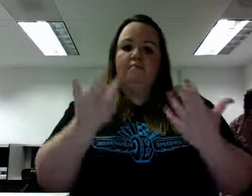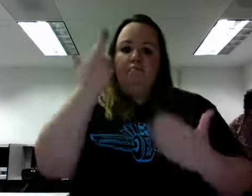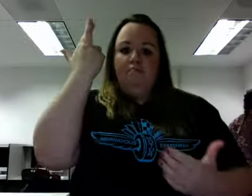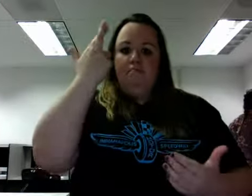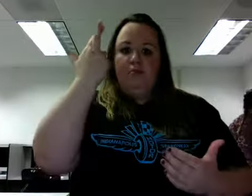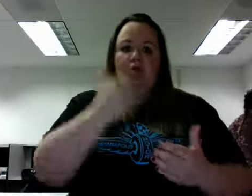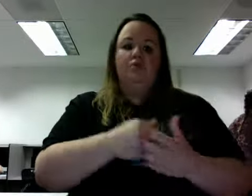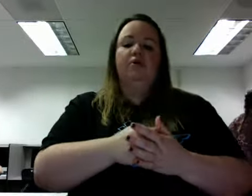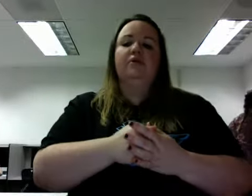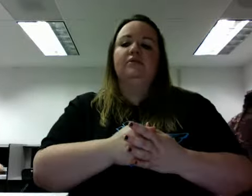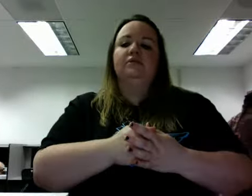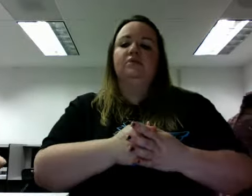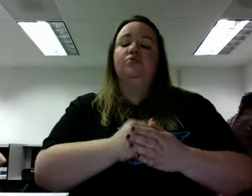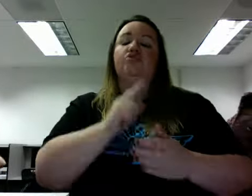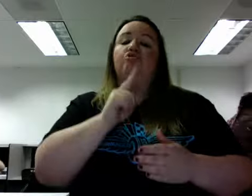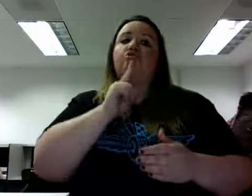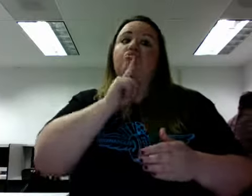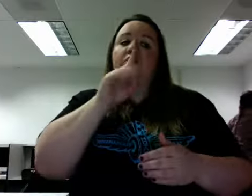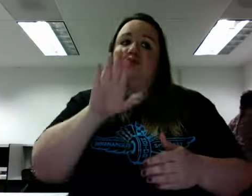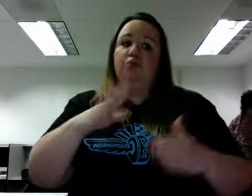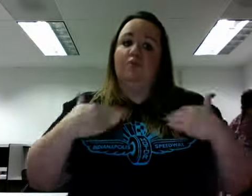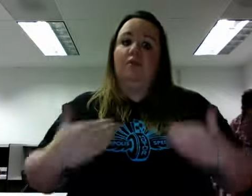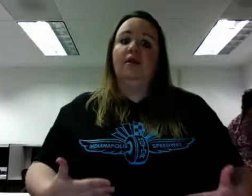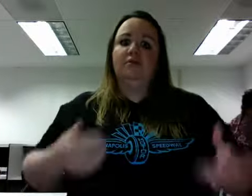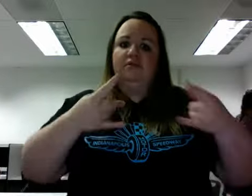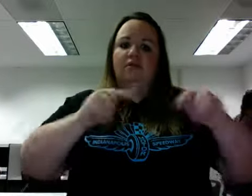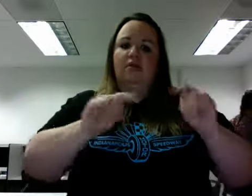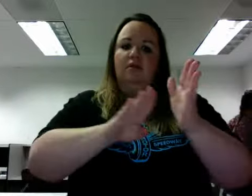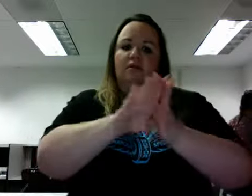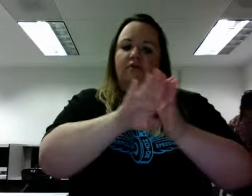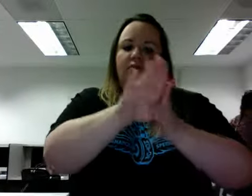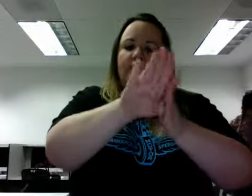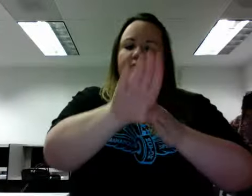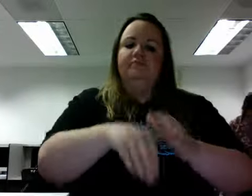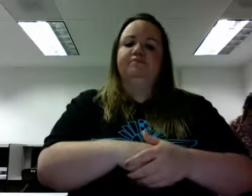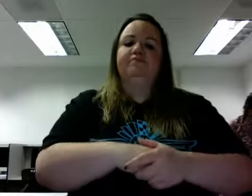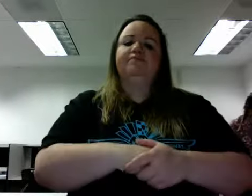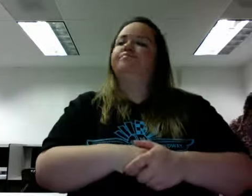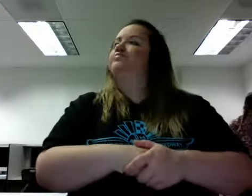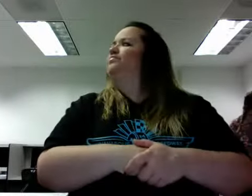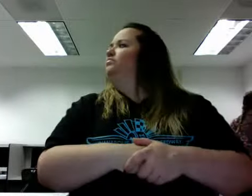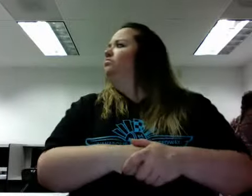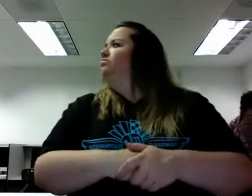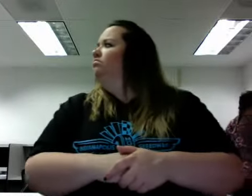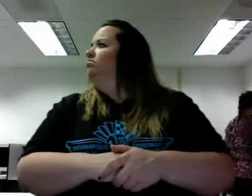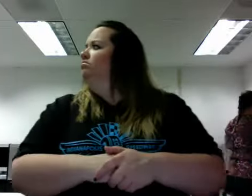Let's go down to the next one. The yellow inside. We call this hard bone, but the word that your book's going to use is